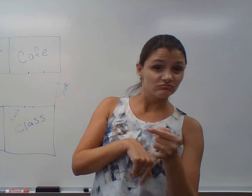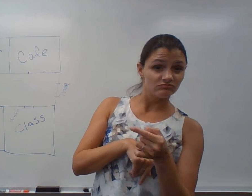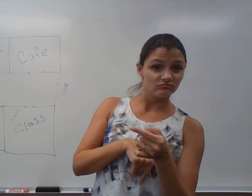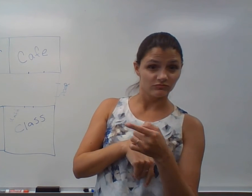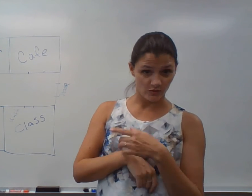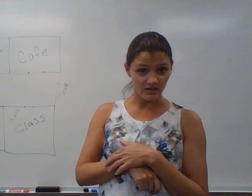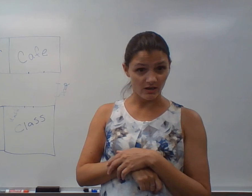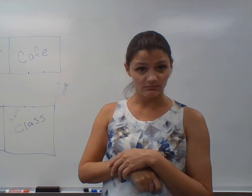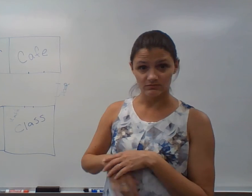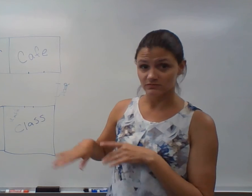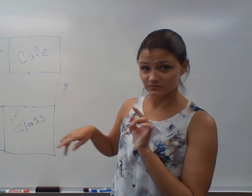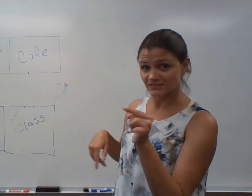Right there.